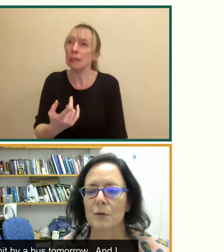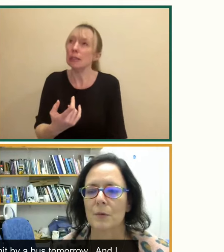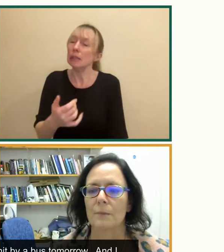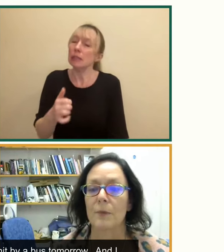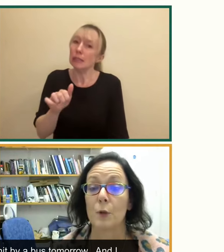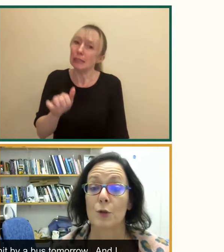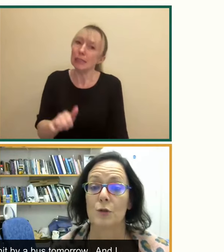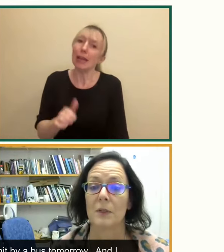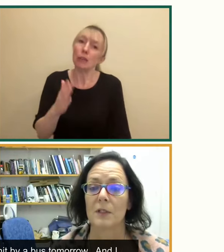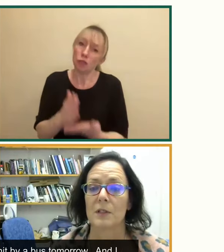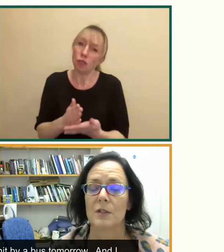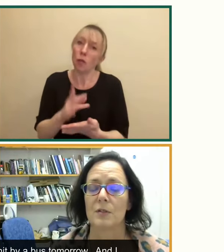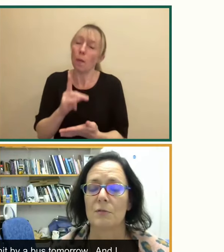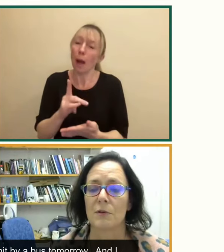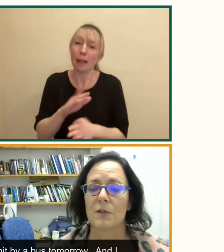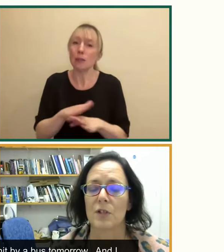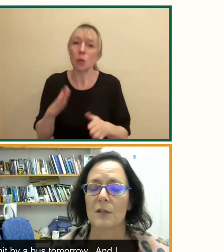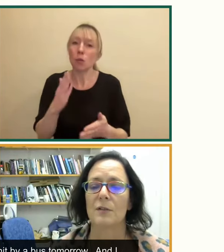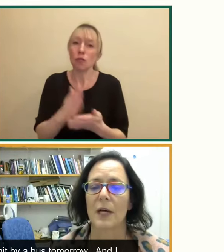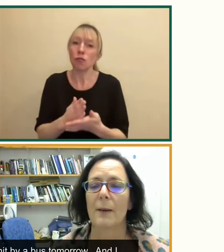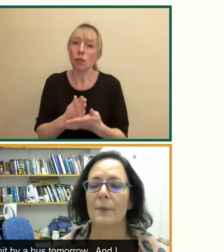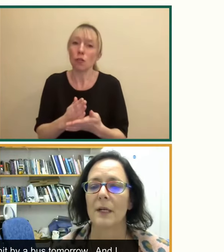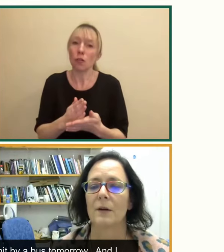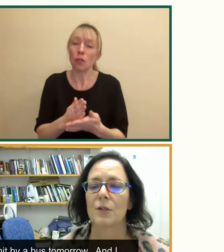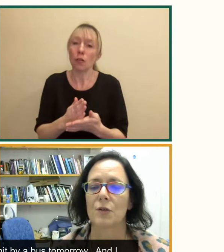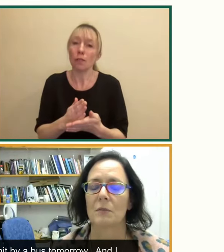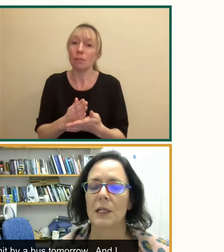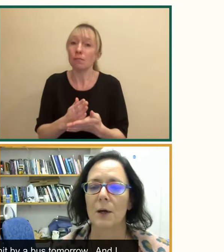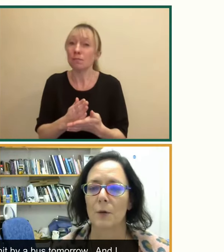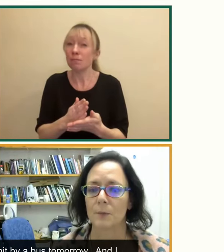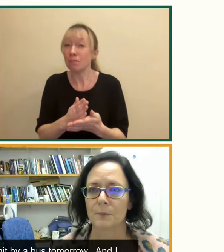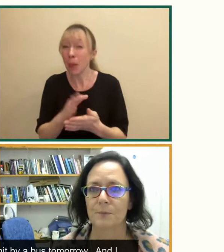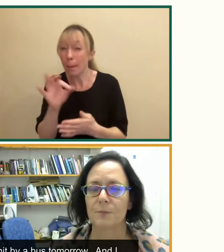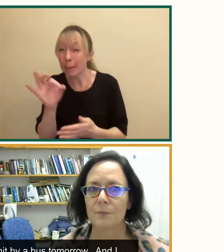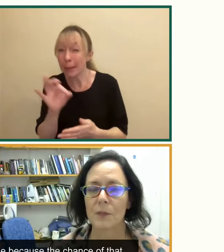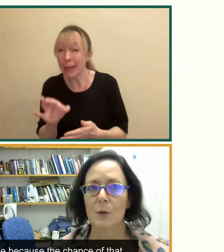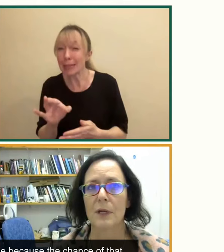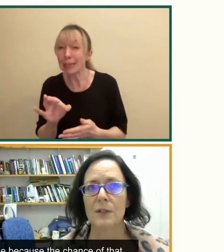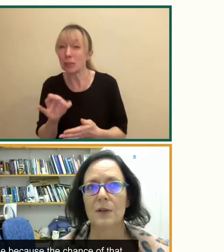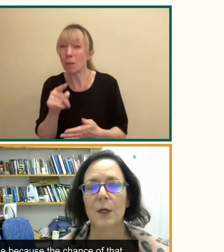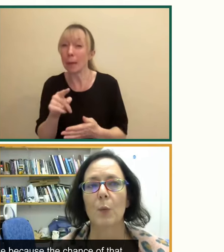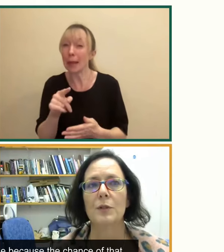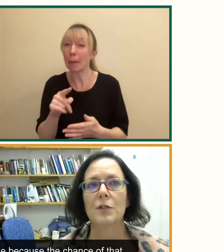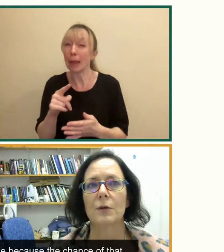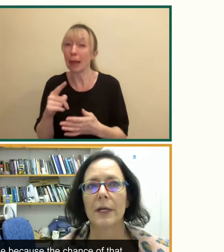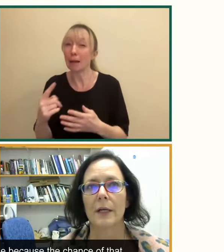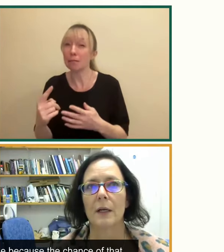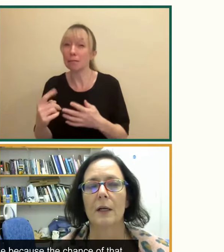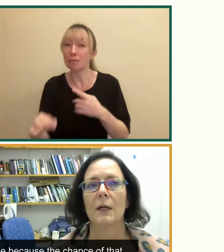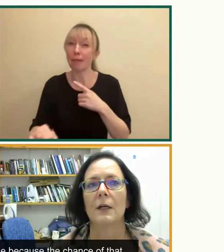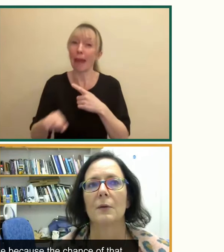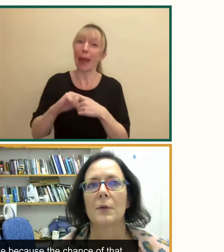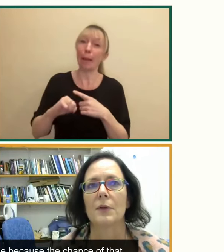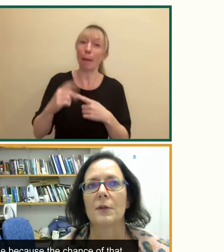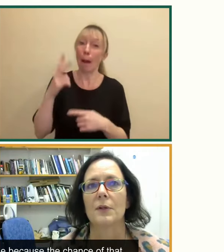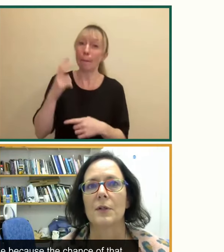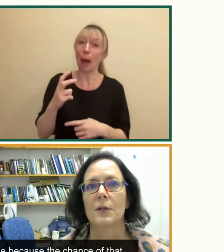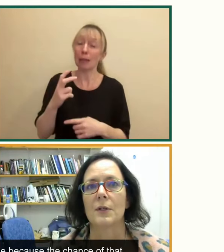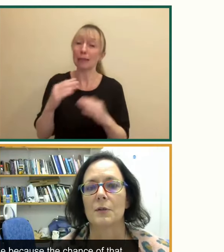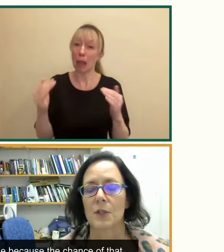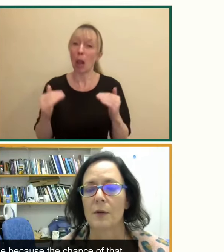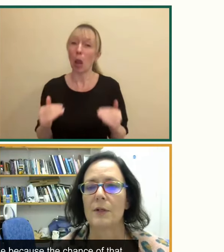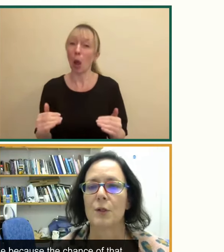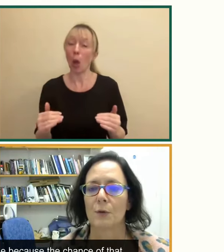but it's also not true, because the chances of that happening are extremely low. Whereas I think once you're ill with